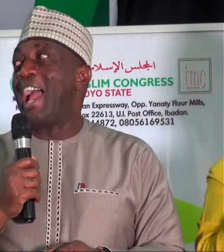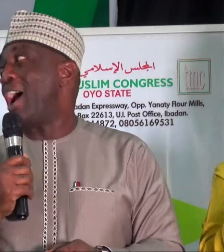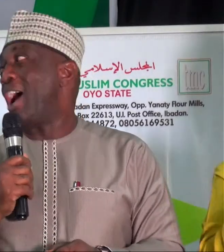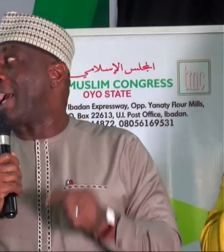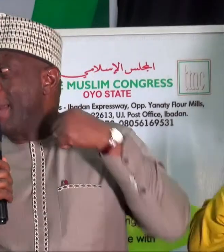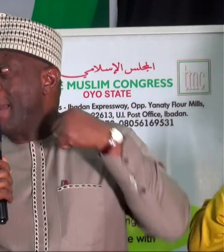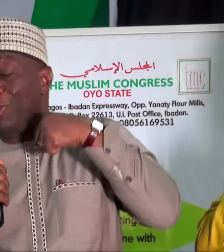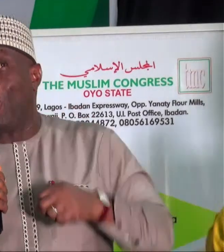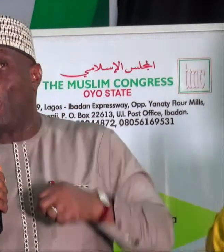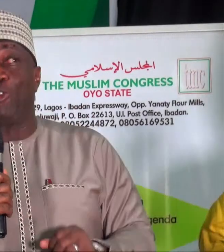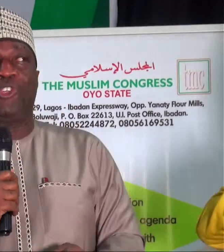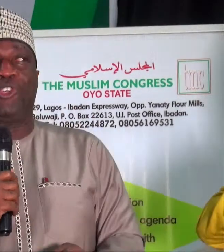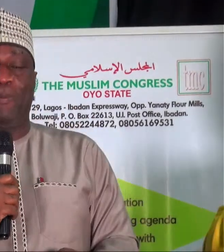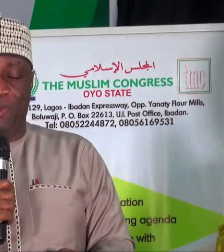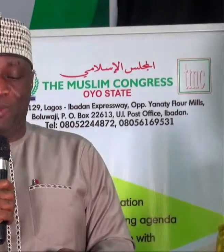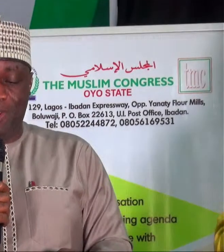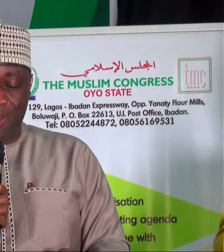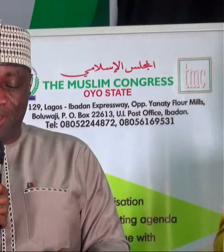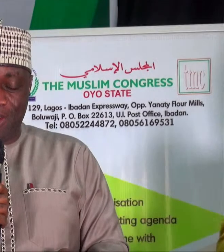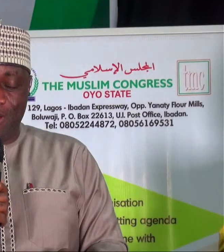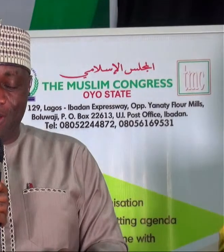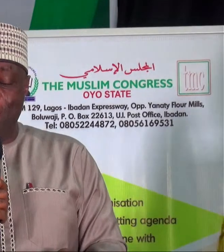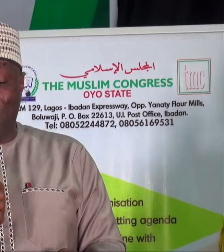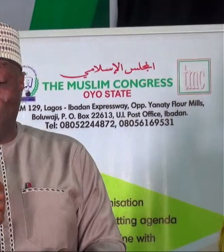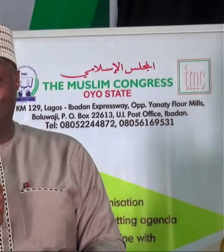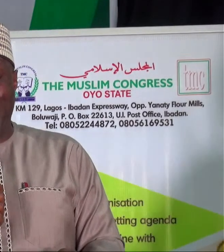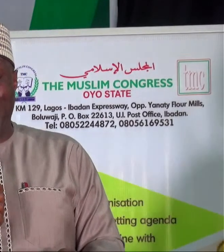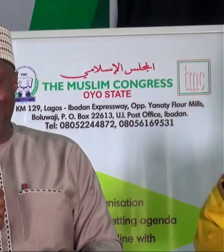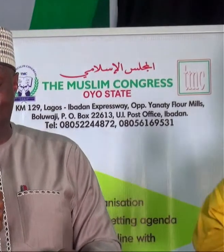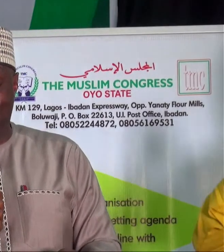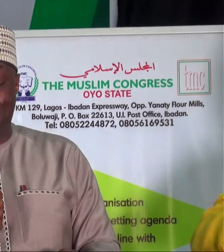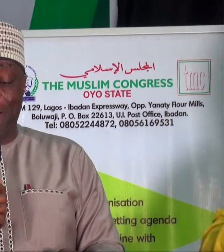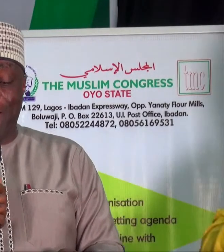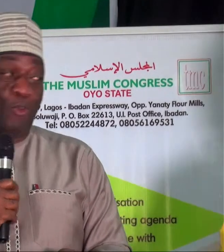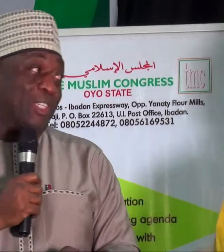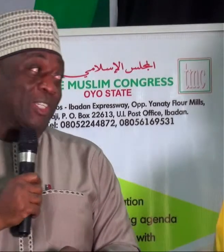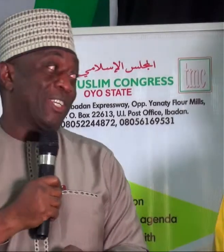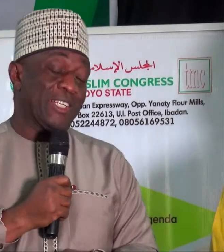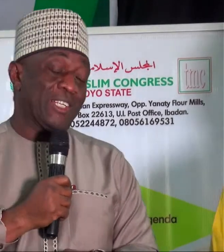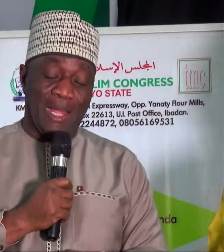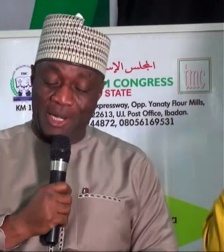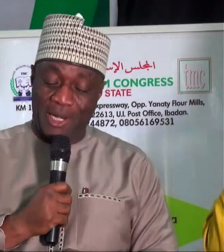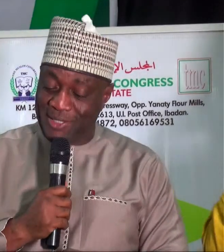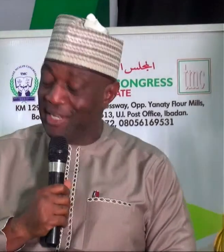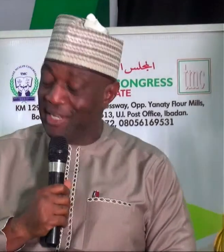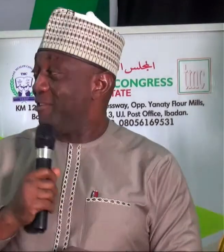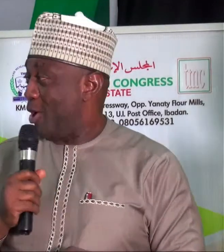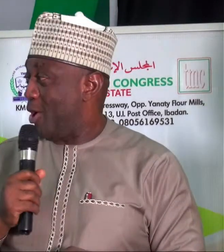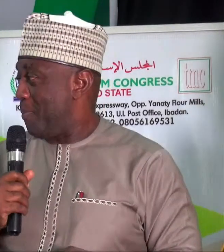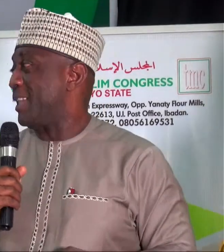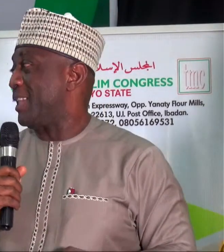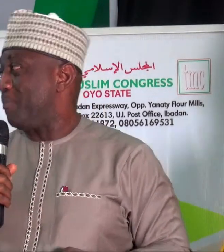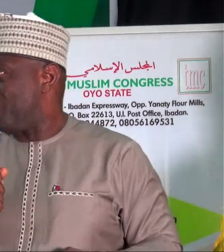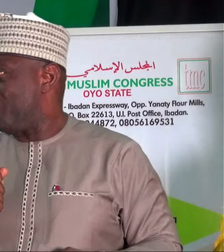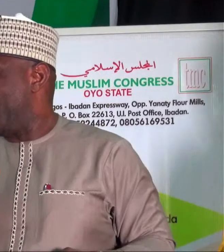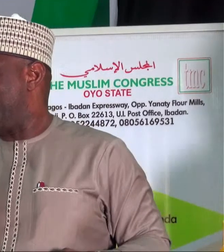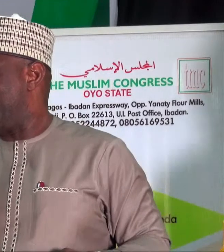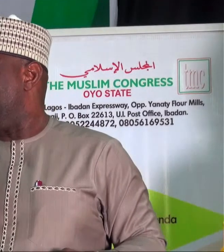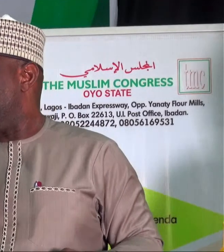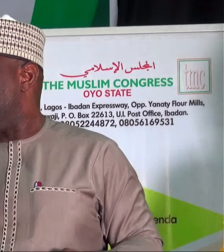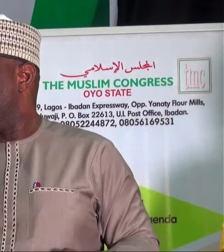now came into conclusion wípé kò bá dá tó bá jẹ́ towards national stability development and